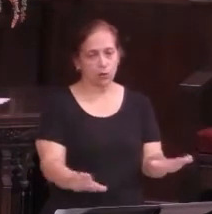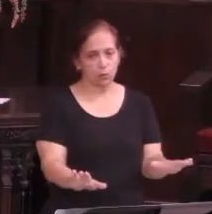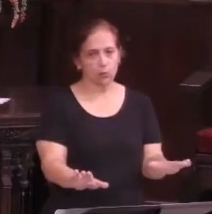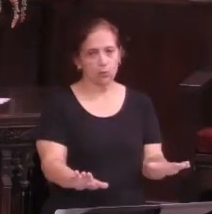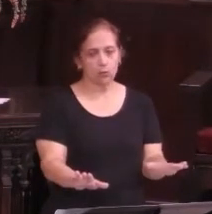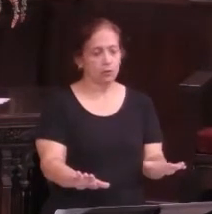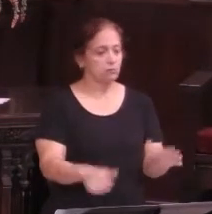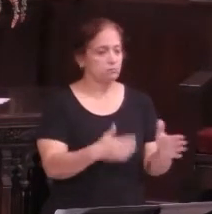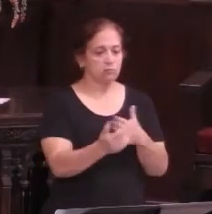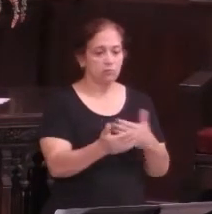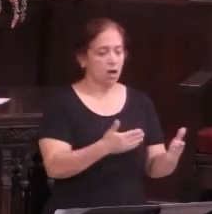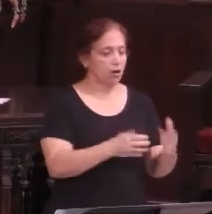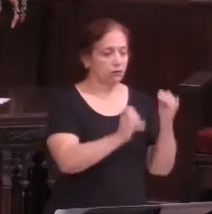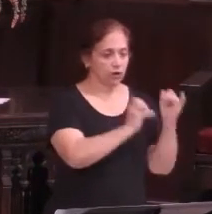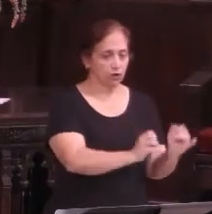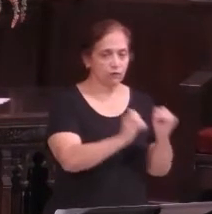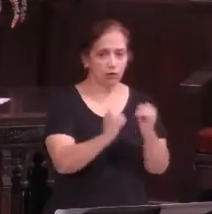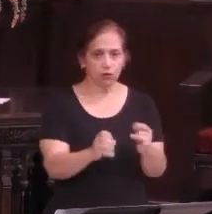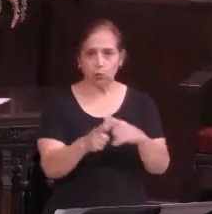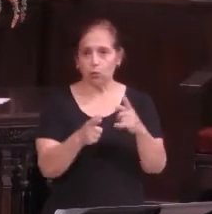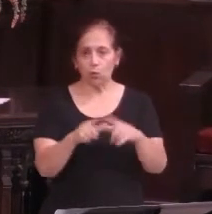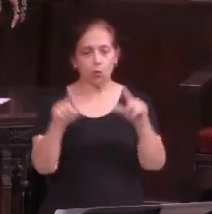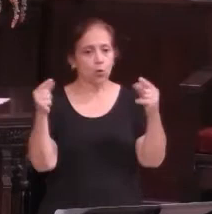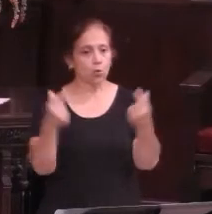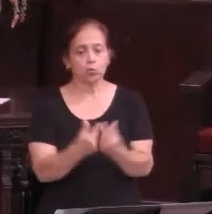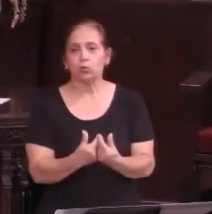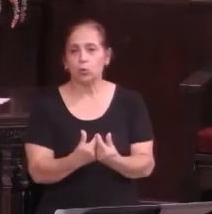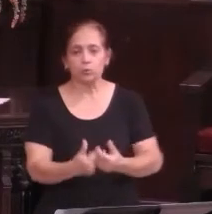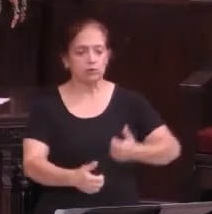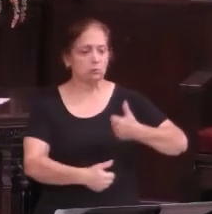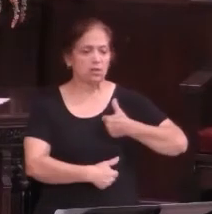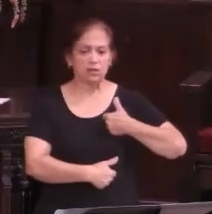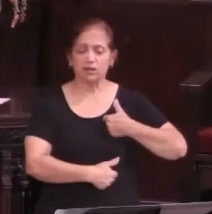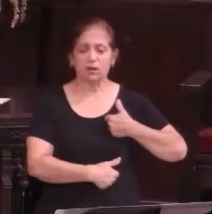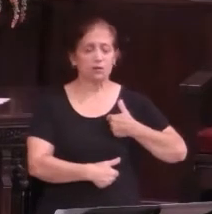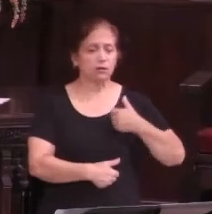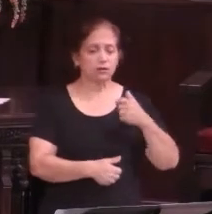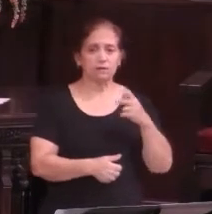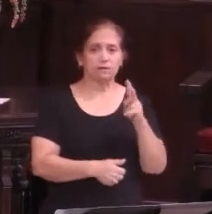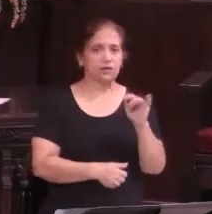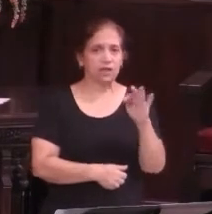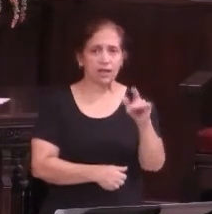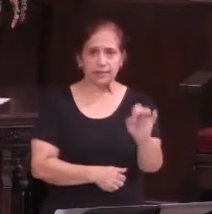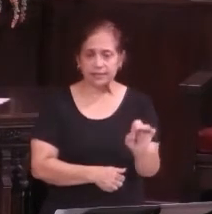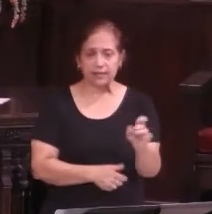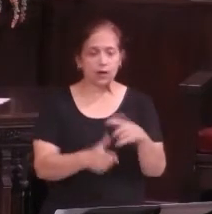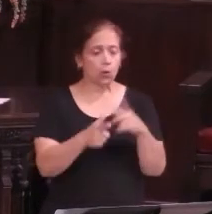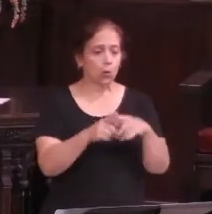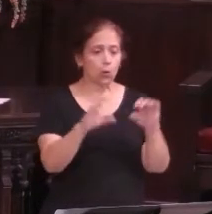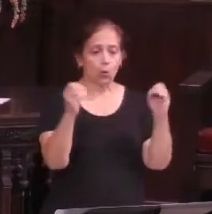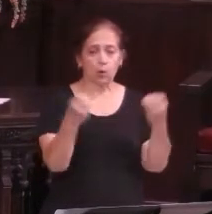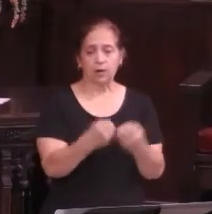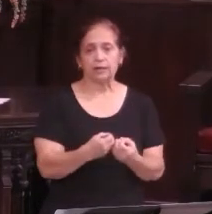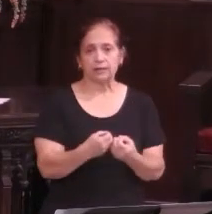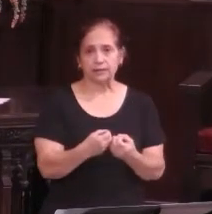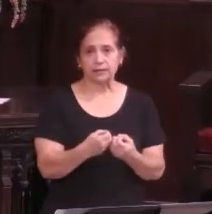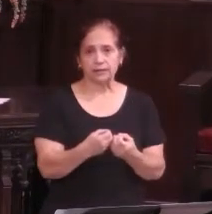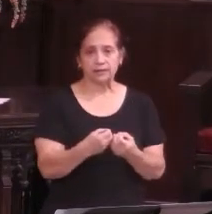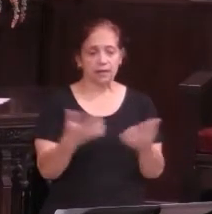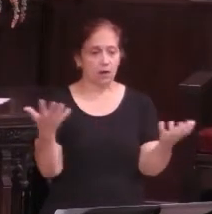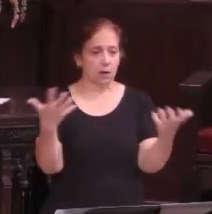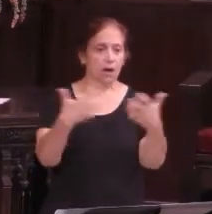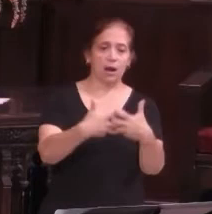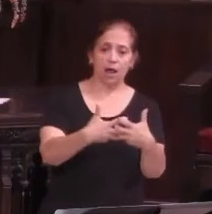from individuals or groups of paramilitary vigilantes or organizations